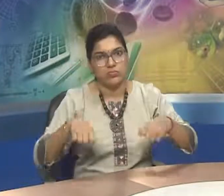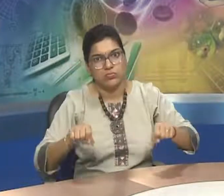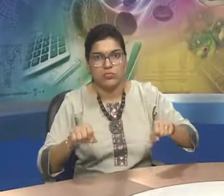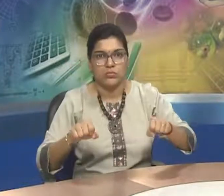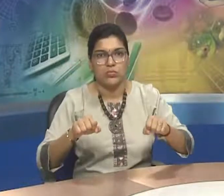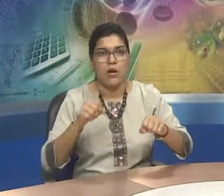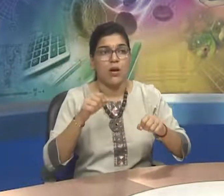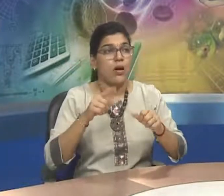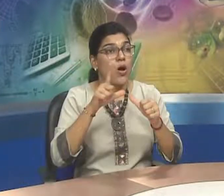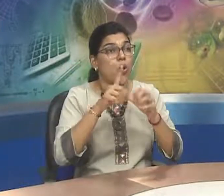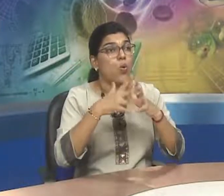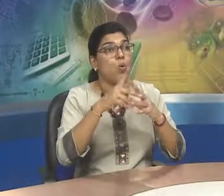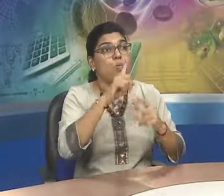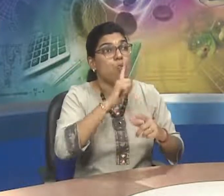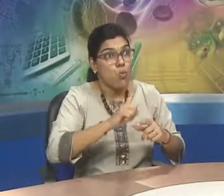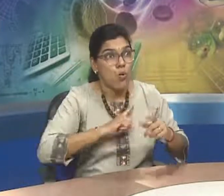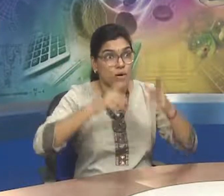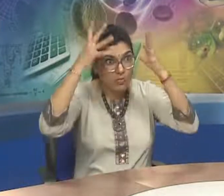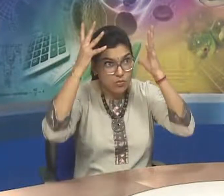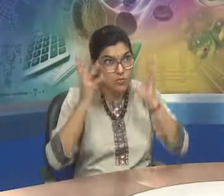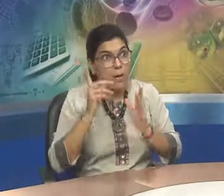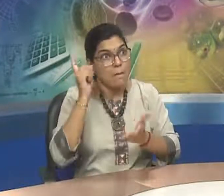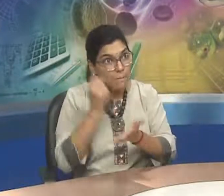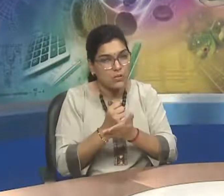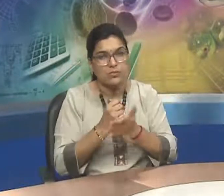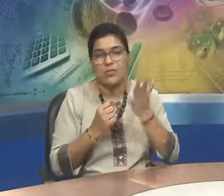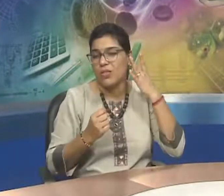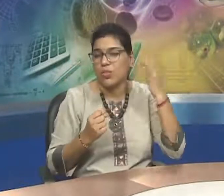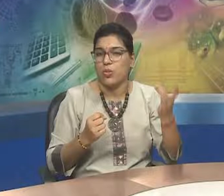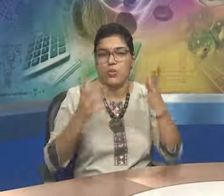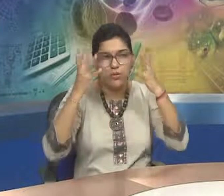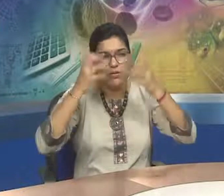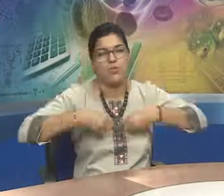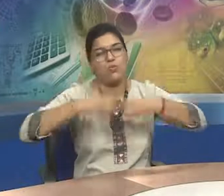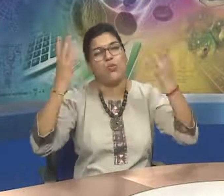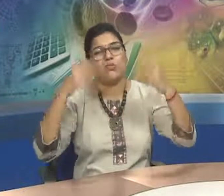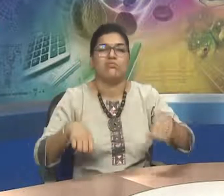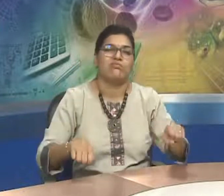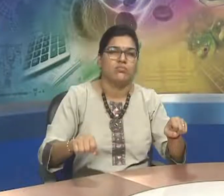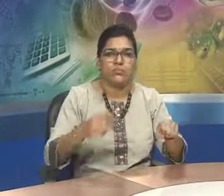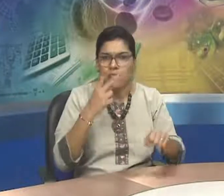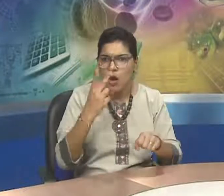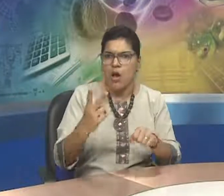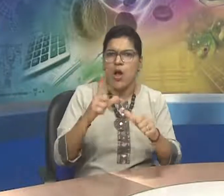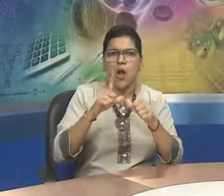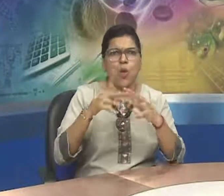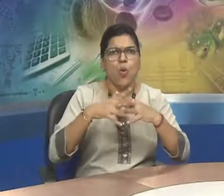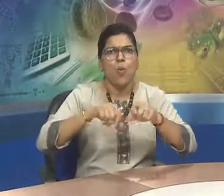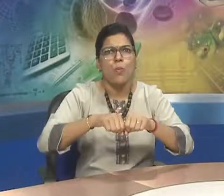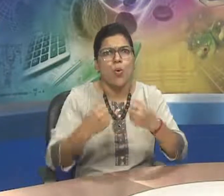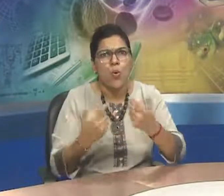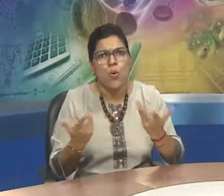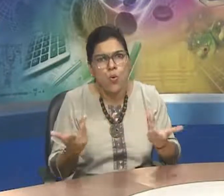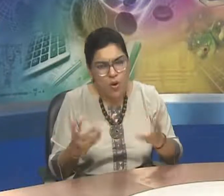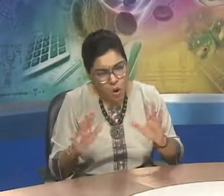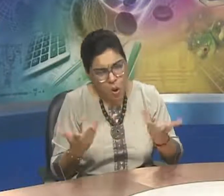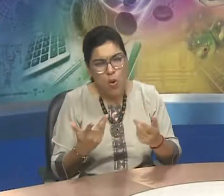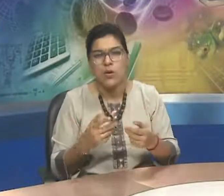example, we all must wear the helmet during bike riding because it is